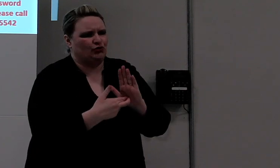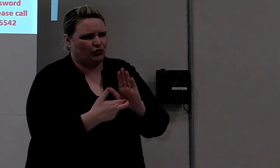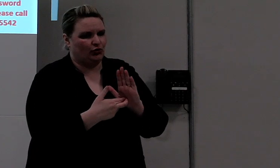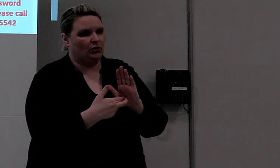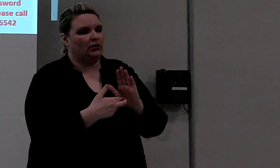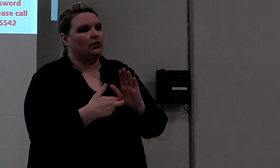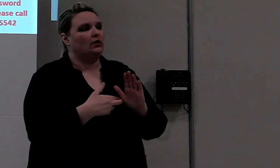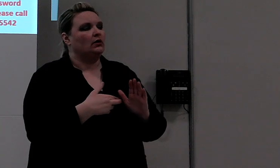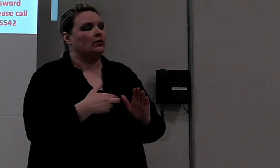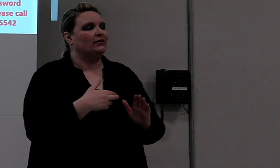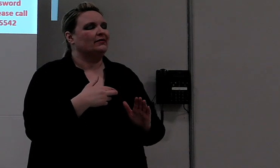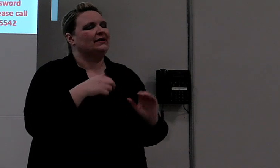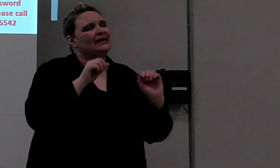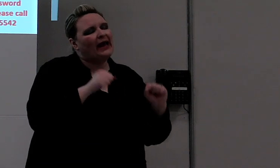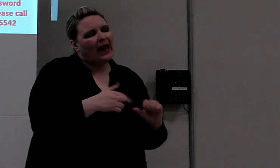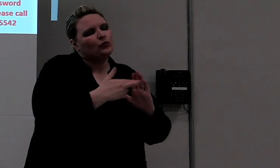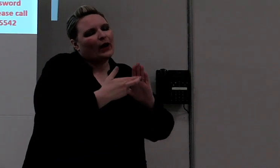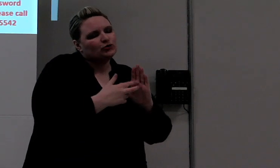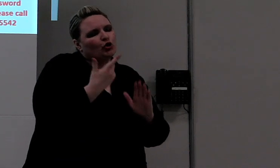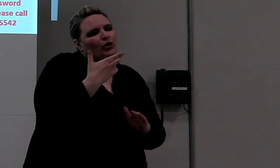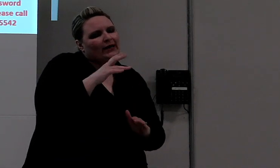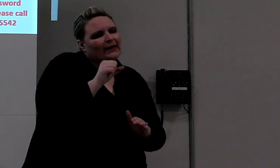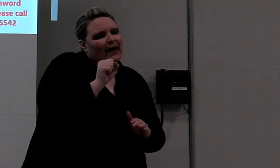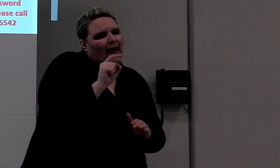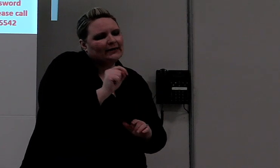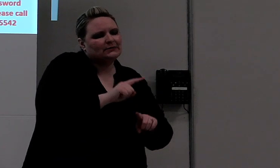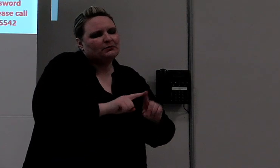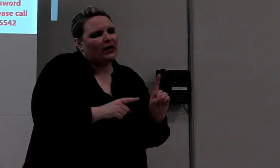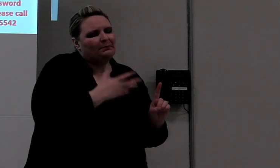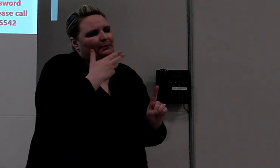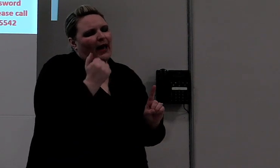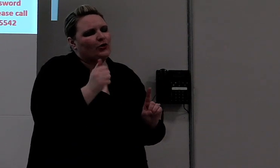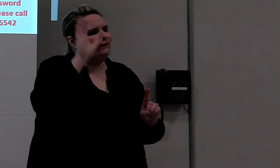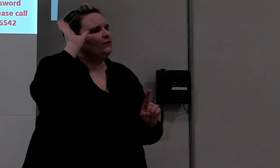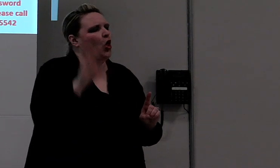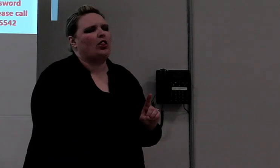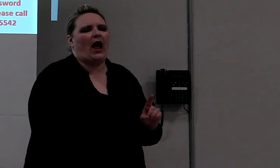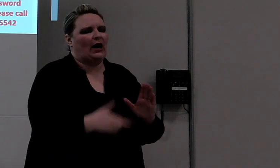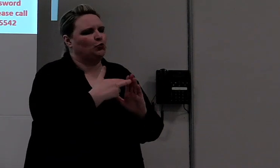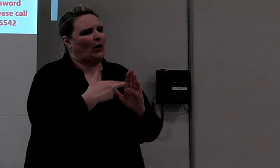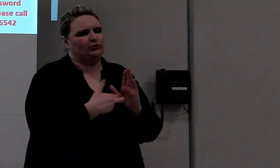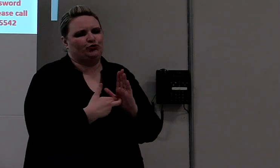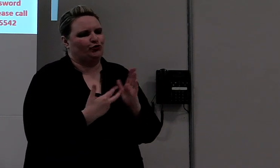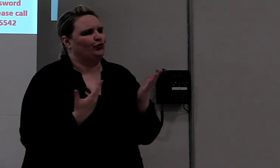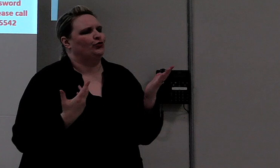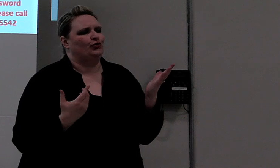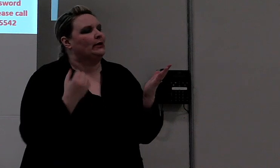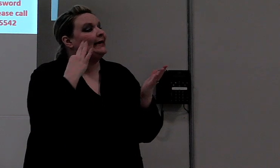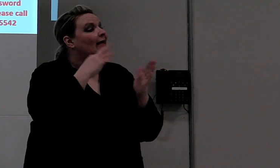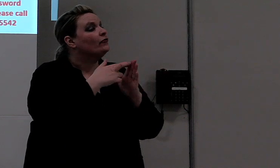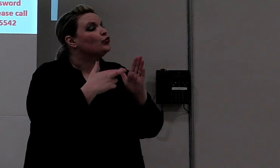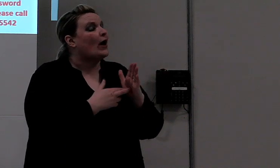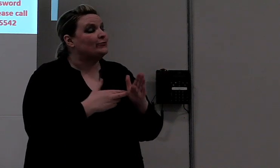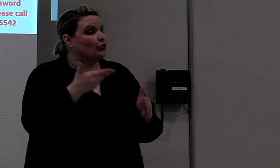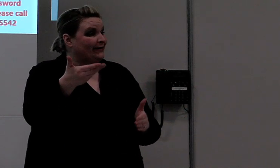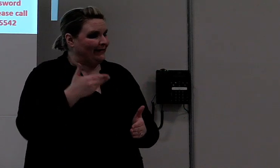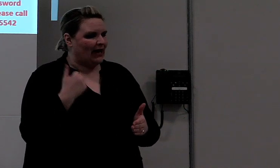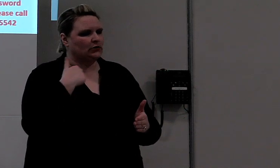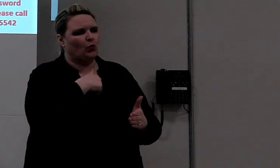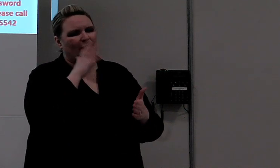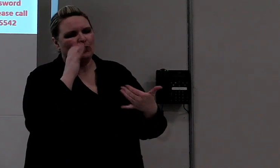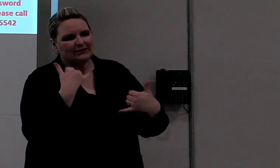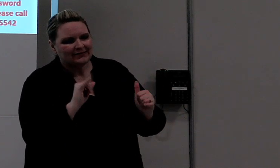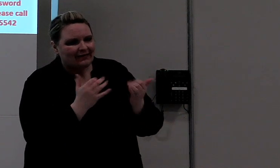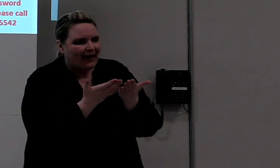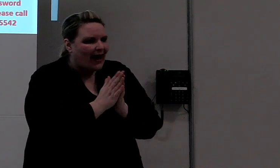can register as a guest, it's not in your best interest. In fact, even if you register as a guest, we still ask for your